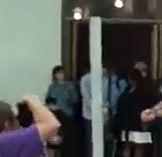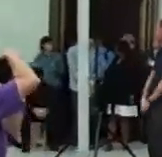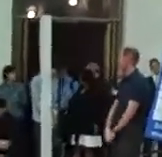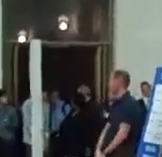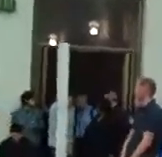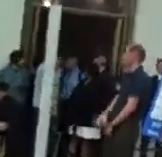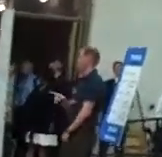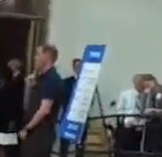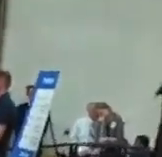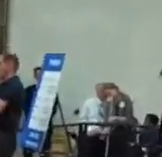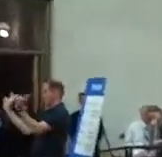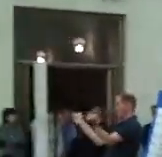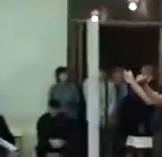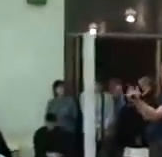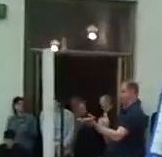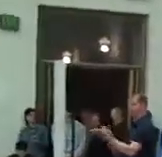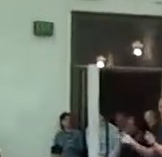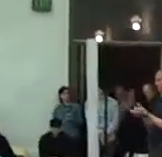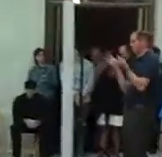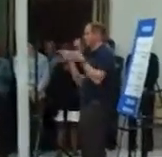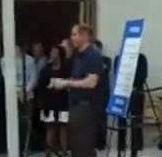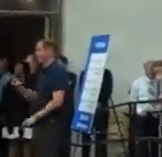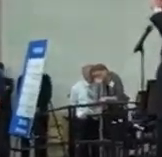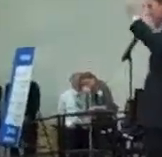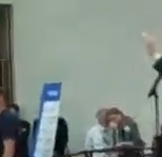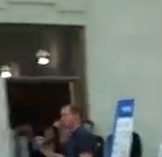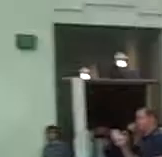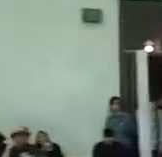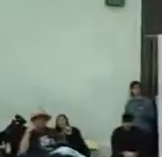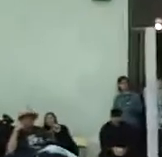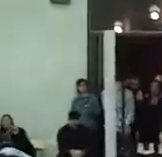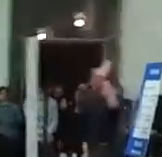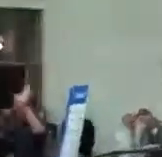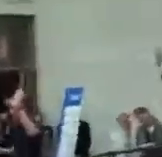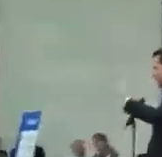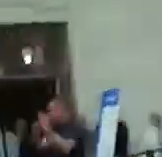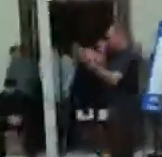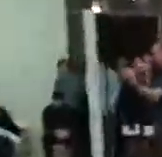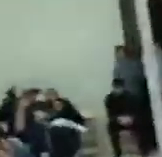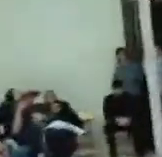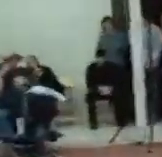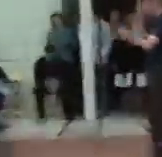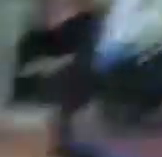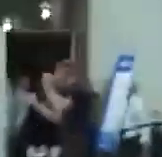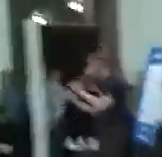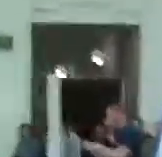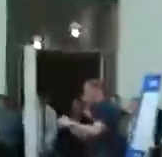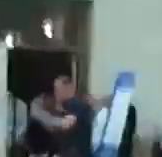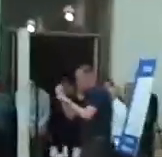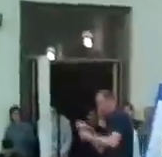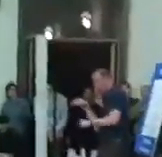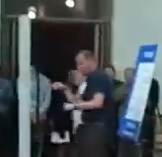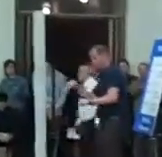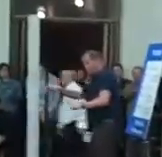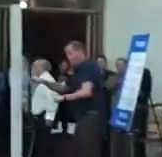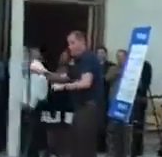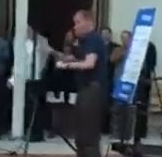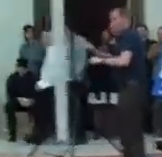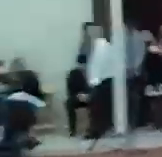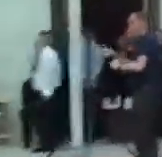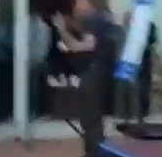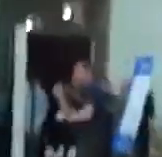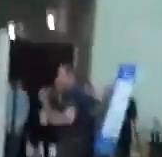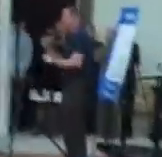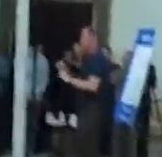is, Susan will chime in and make sure she raises her hand and say, "Oh, wait a second, did you consider the rights